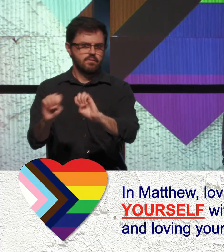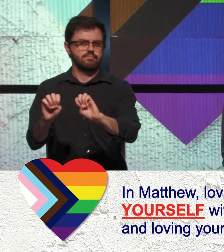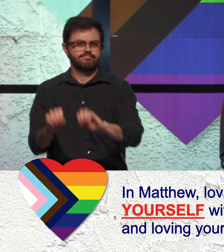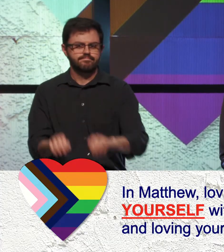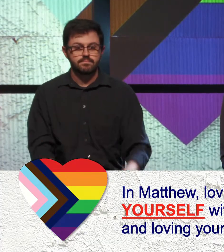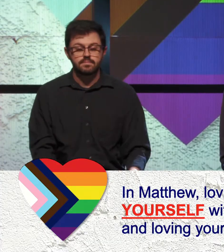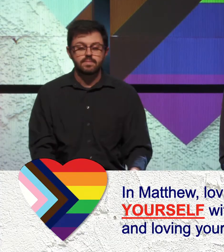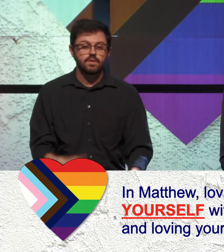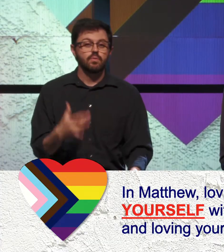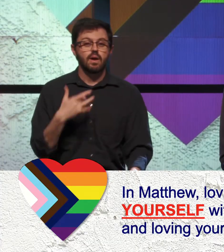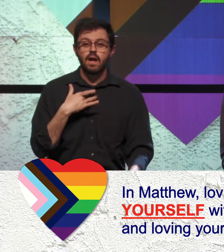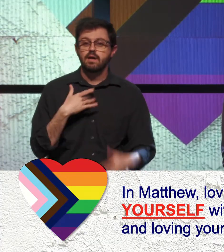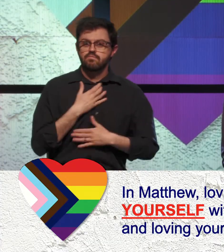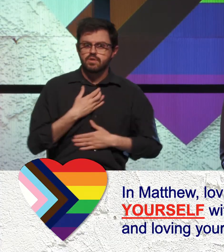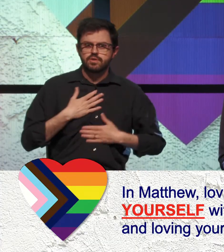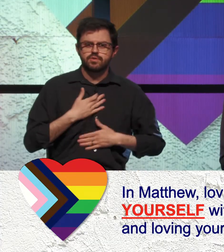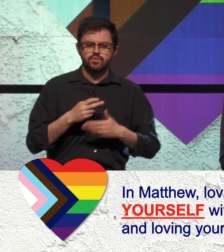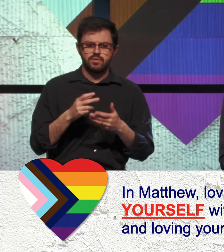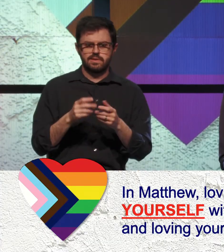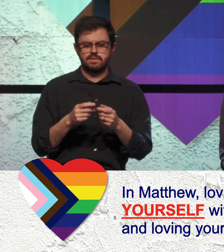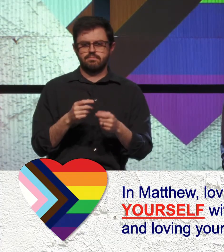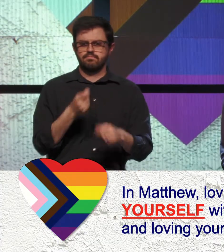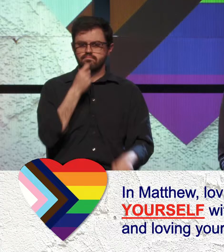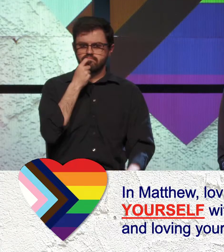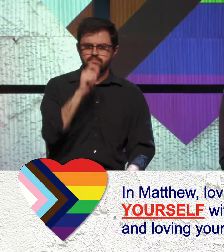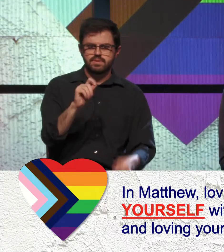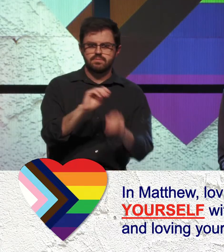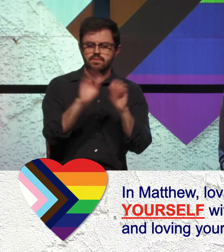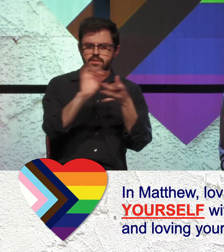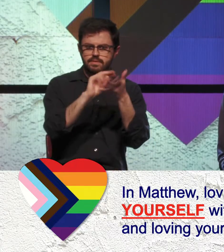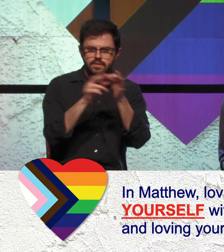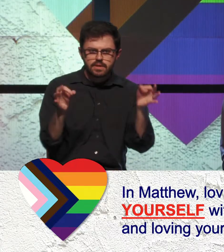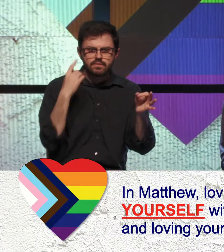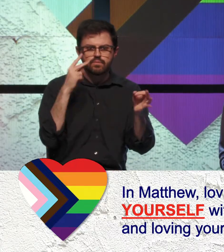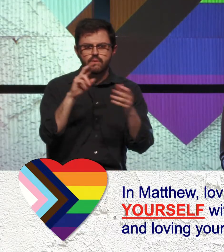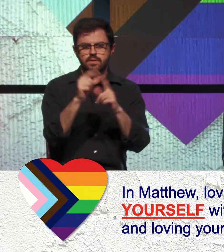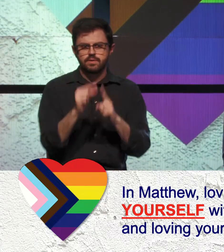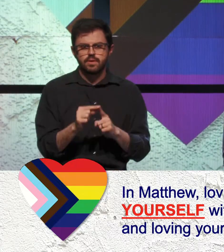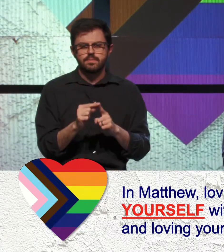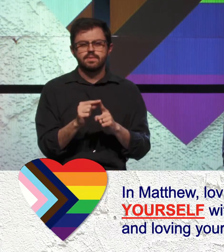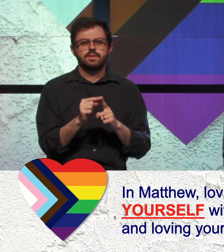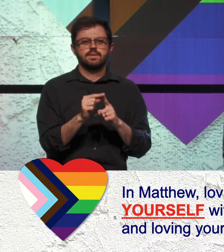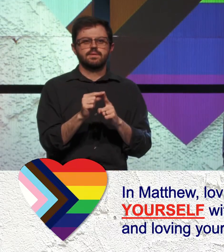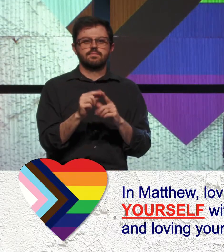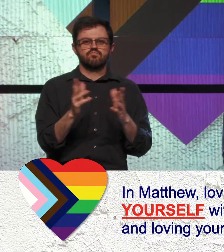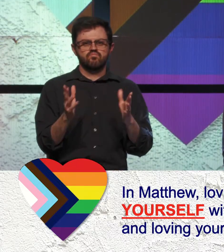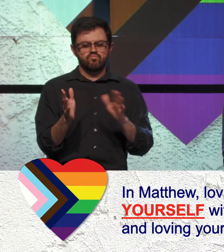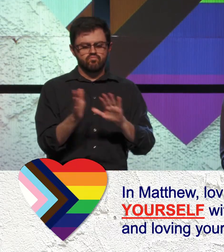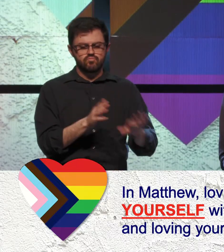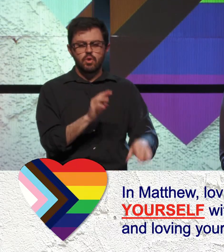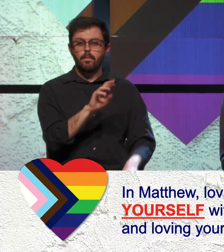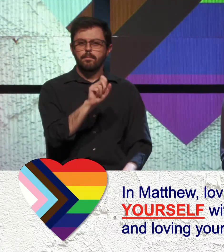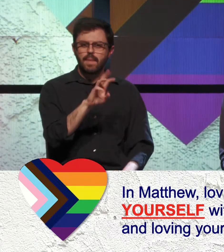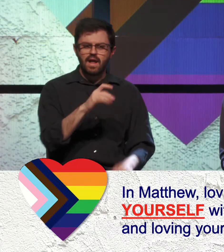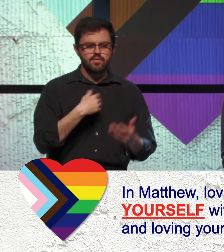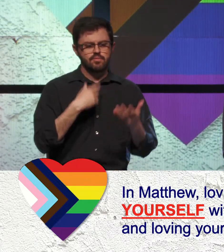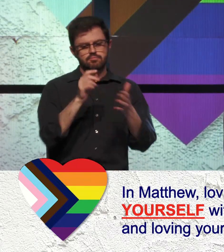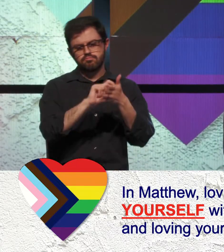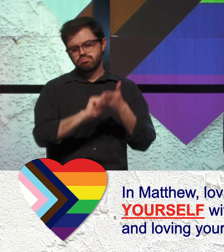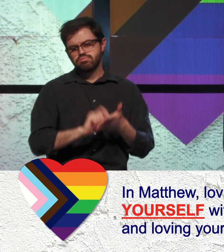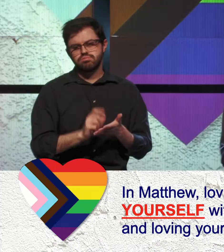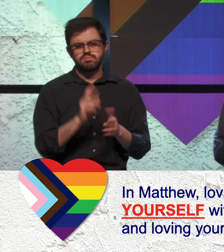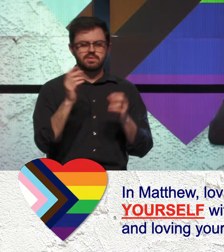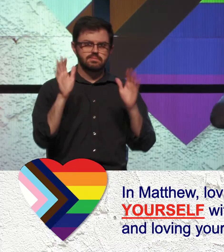And Matthew says there's going to be lots of issues here. There's going to be lots of problems. So he has this story. He tells us about Jesus. And Jesus says, here's the